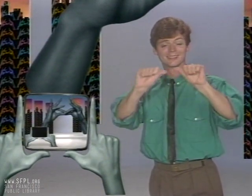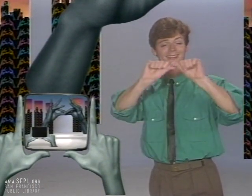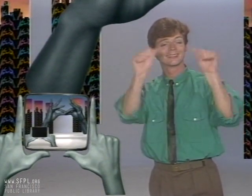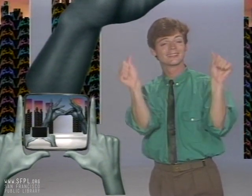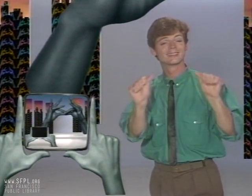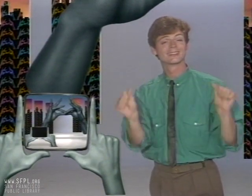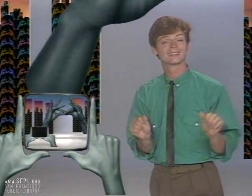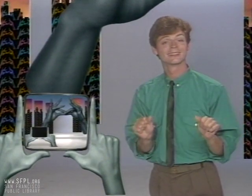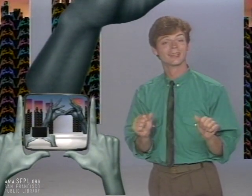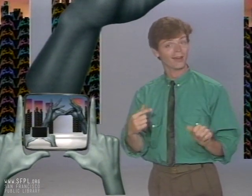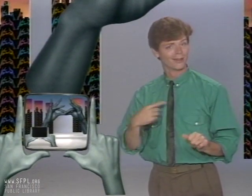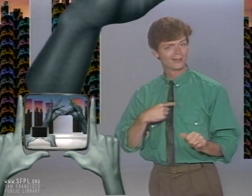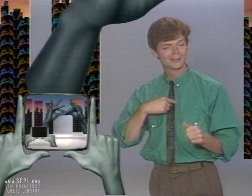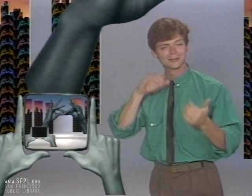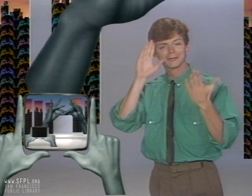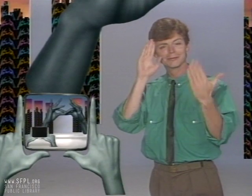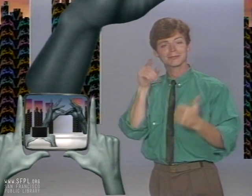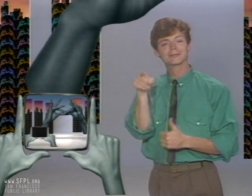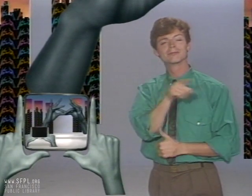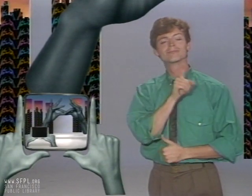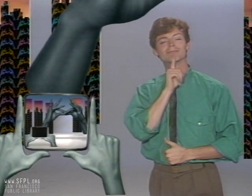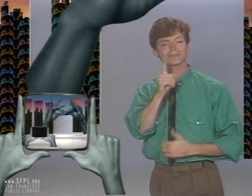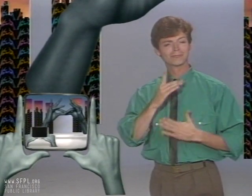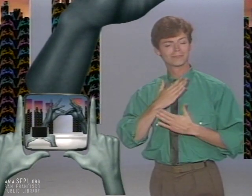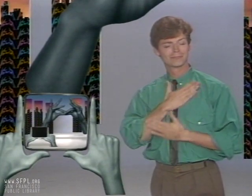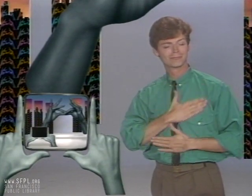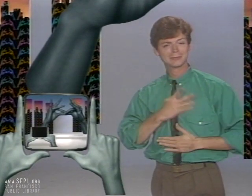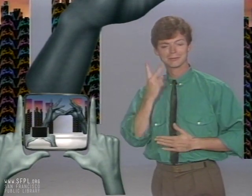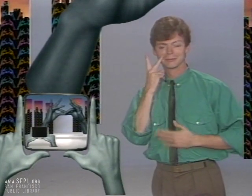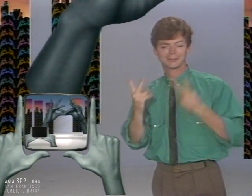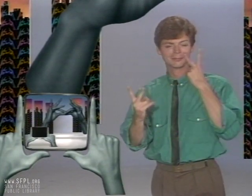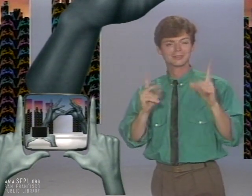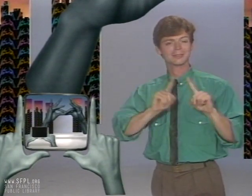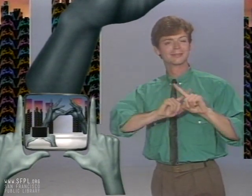reshape the properties and structure of ASL to create a visual linguistic